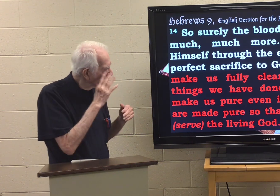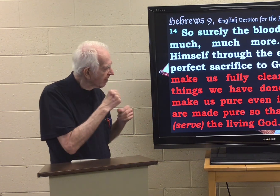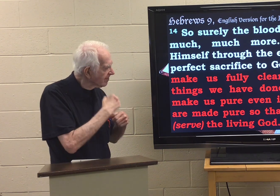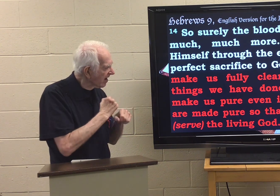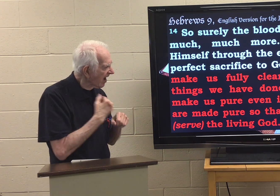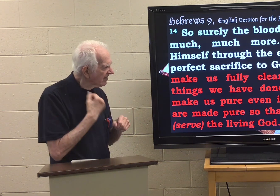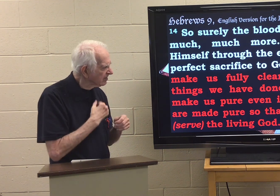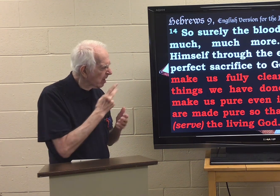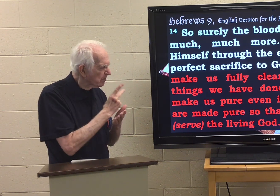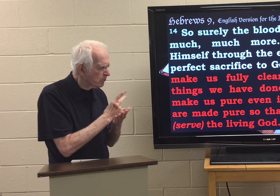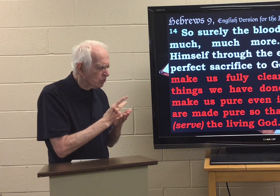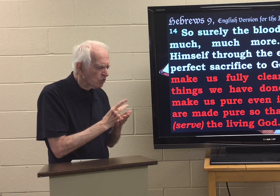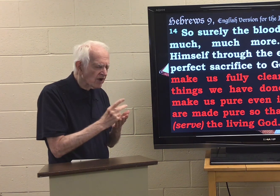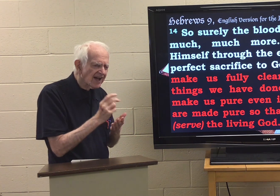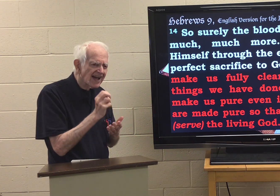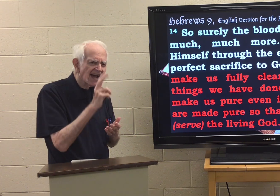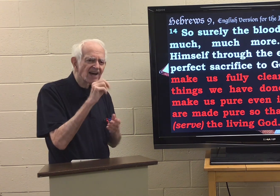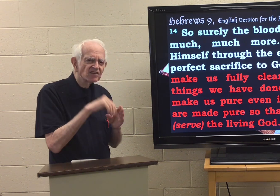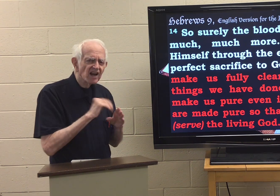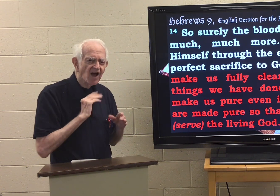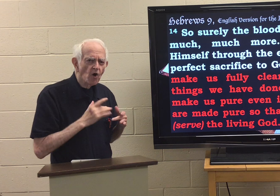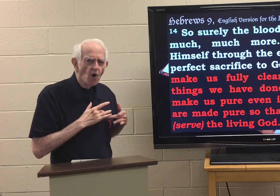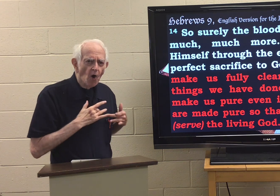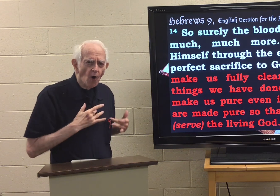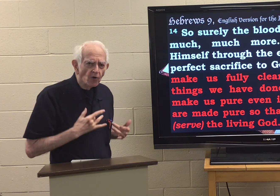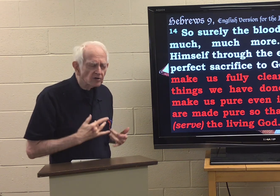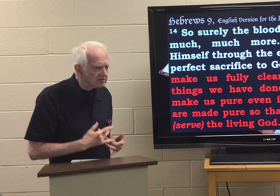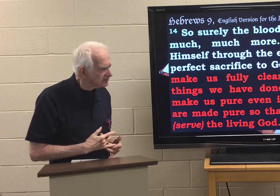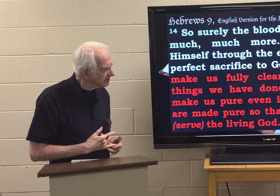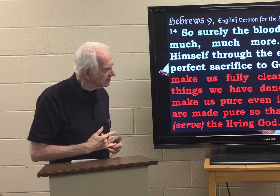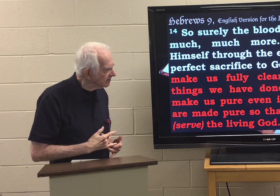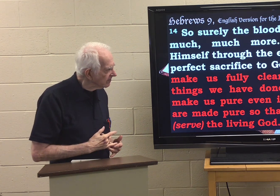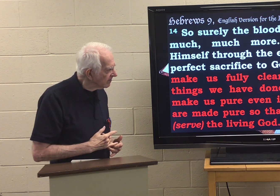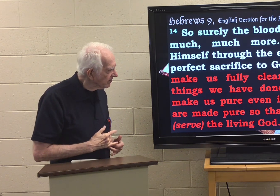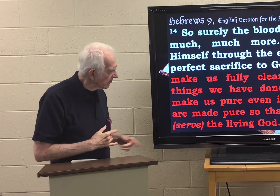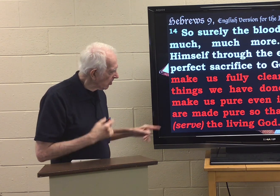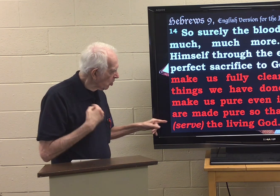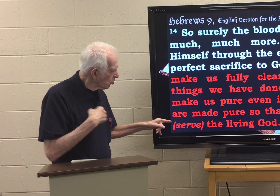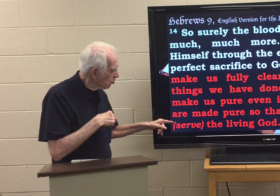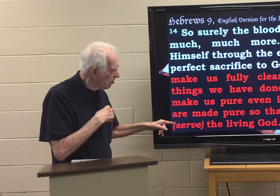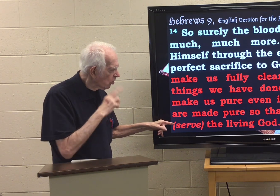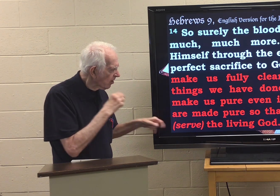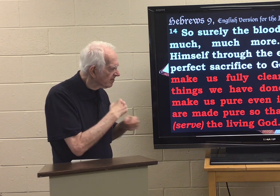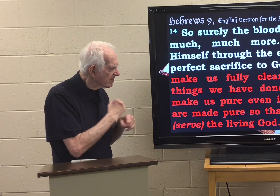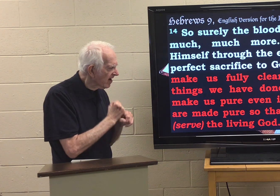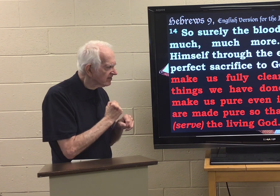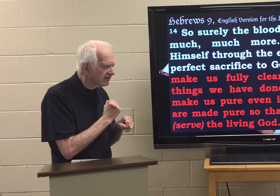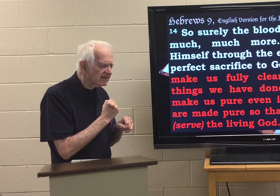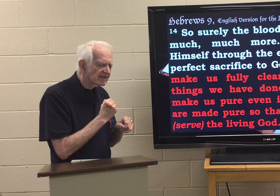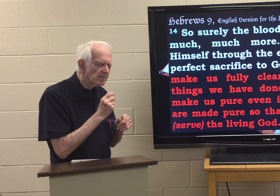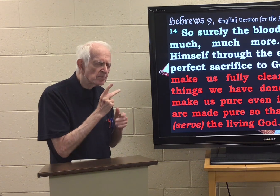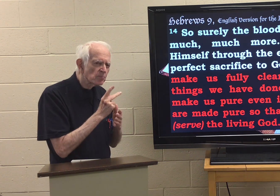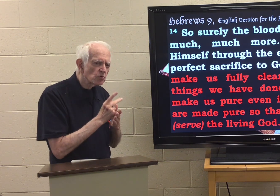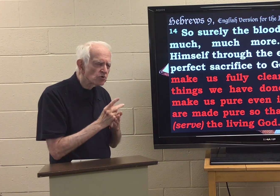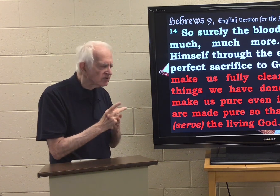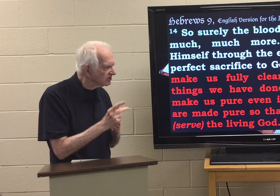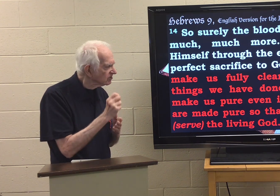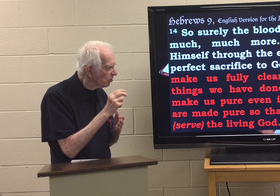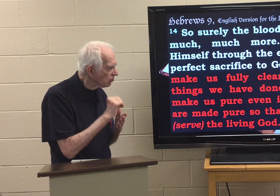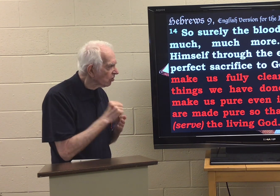His blood will make us pure, even in our hearts. We are made pure